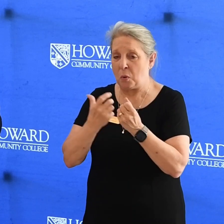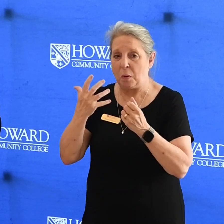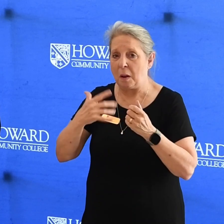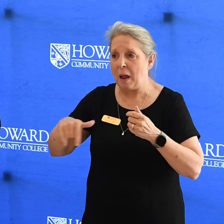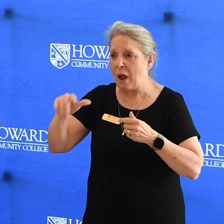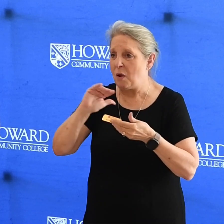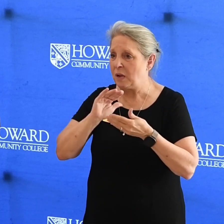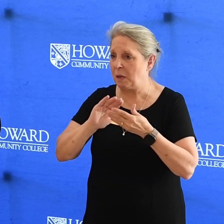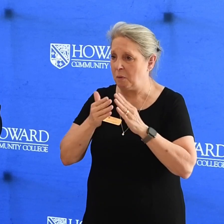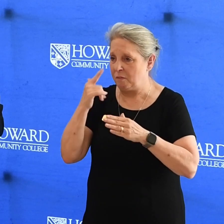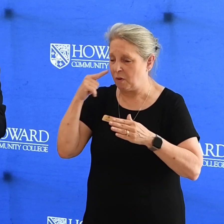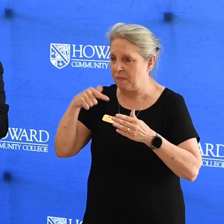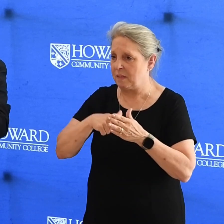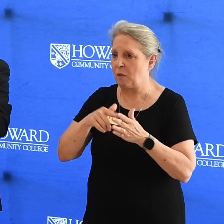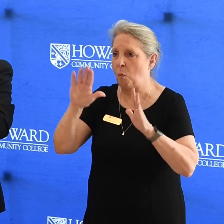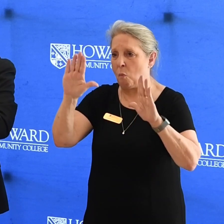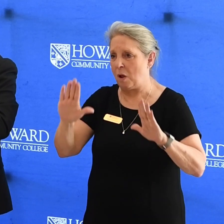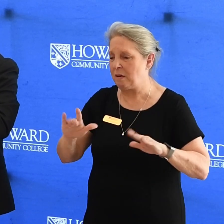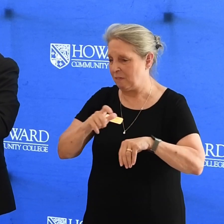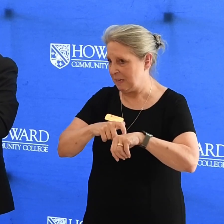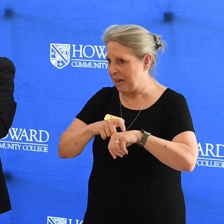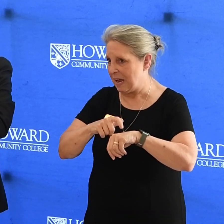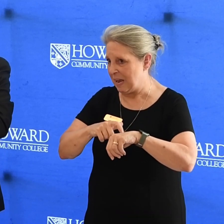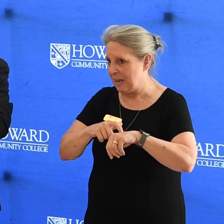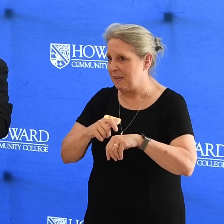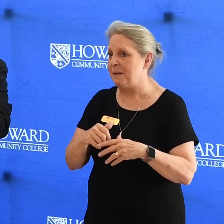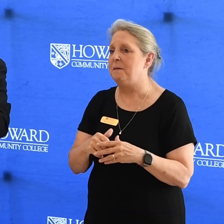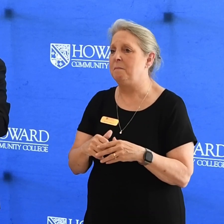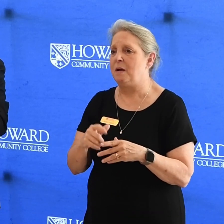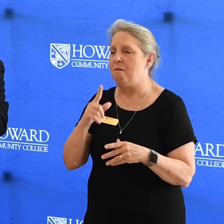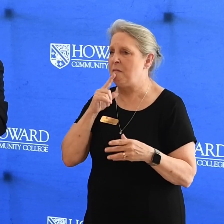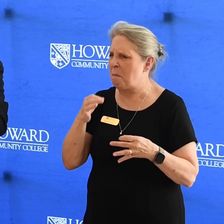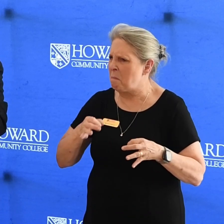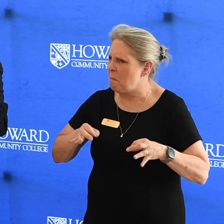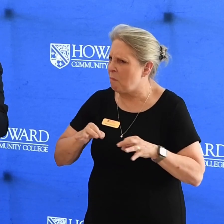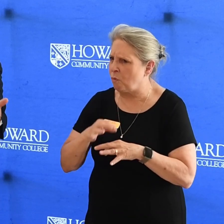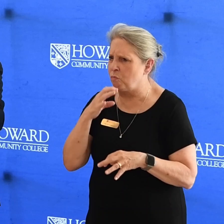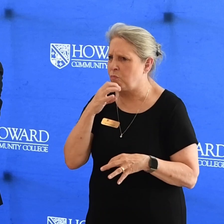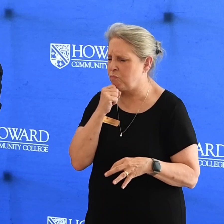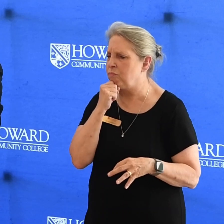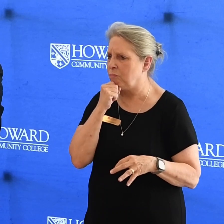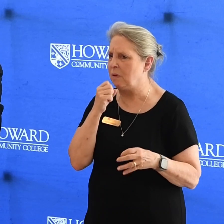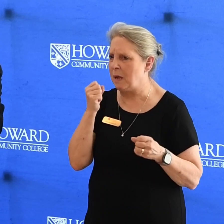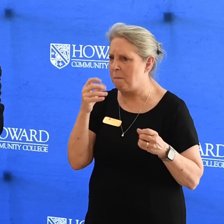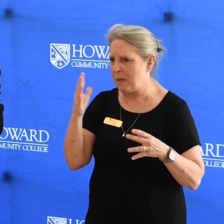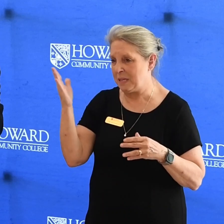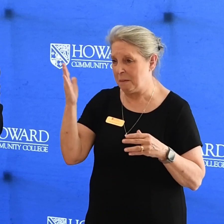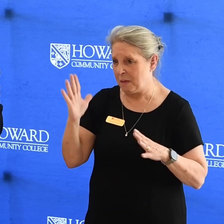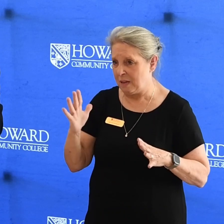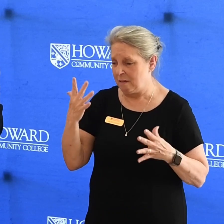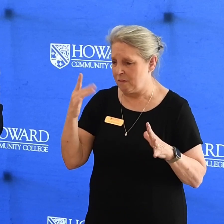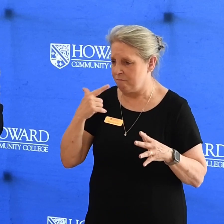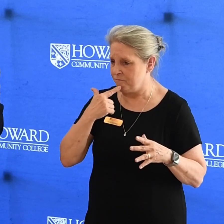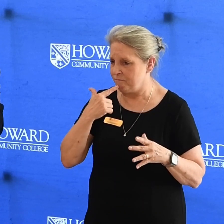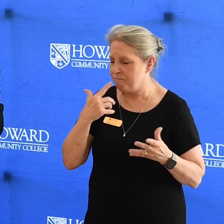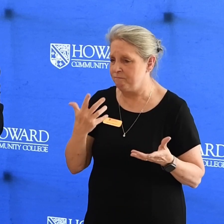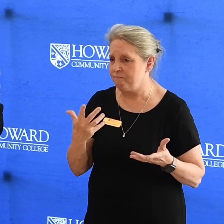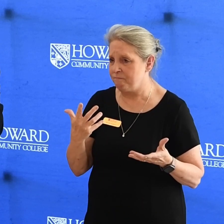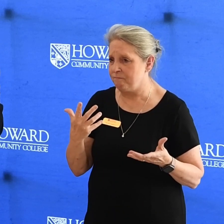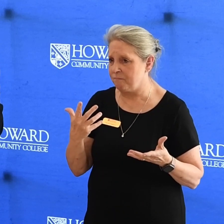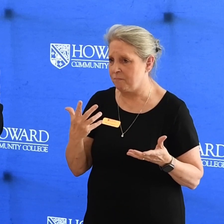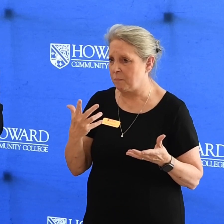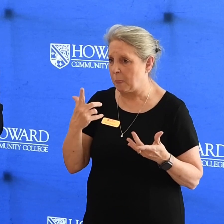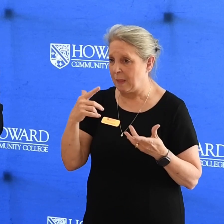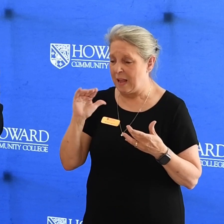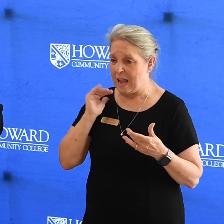amongst our community for this wonderful occasion. And this is really important, as many of the speakers had mentioned.